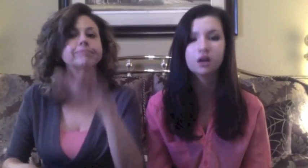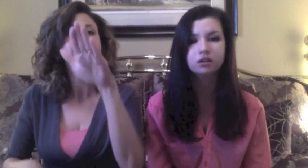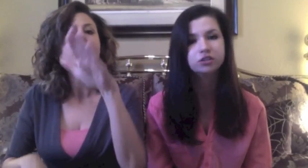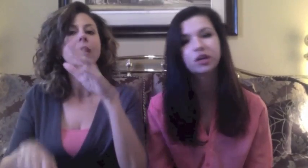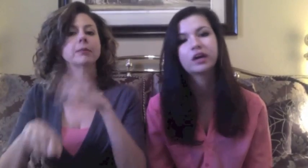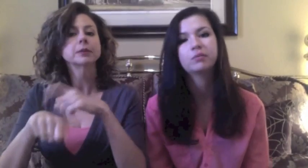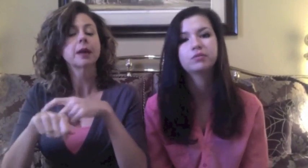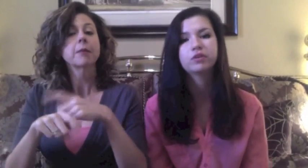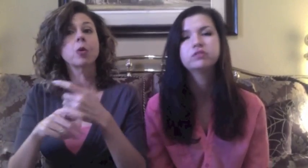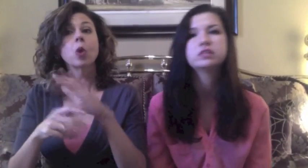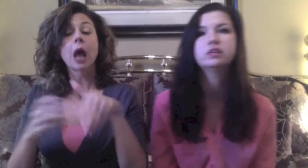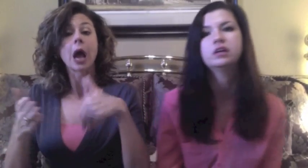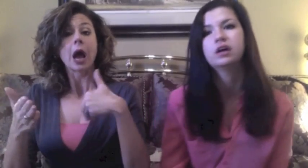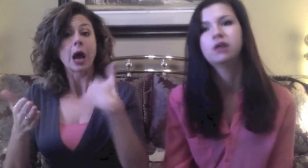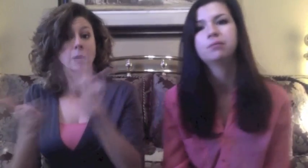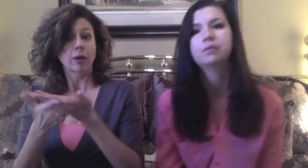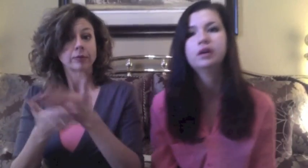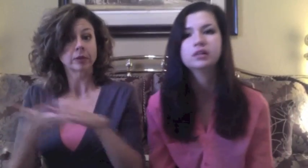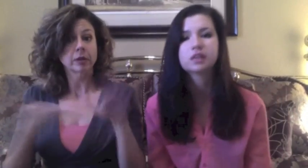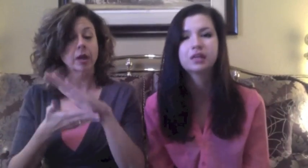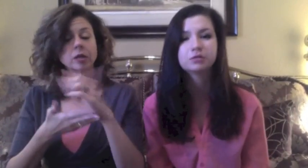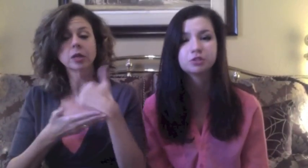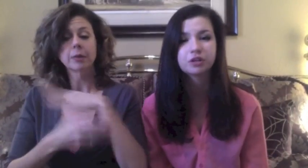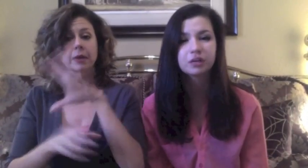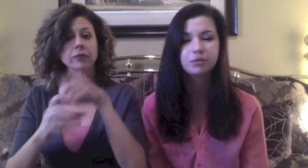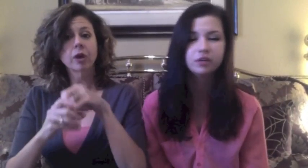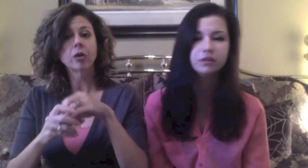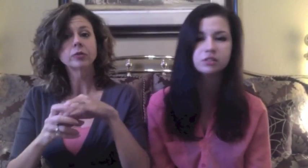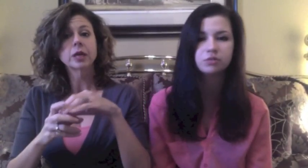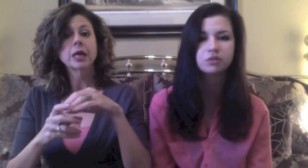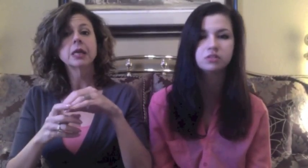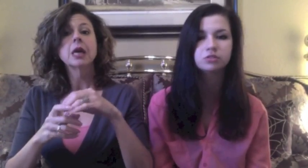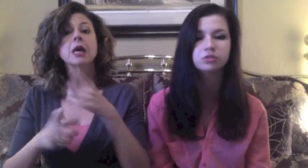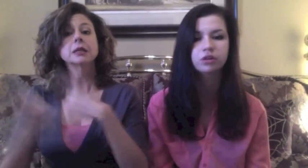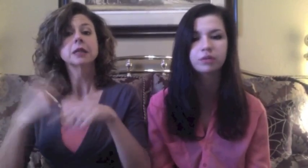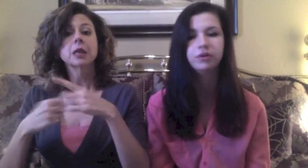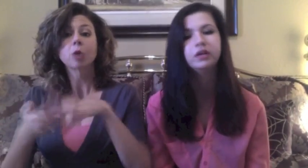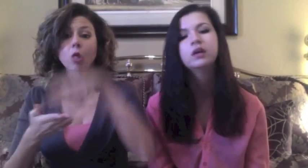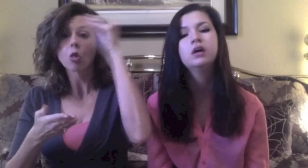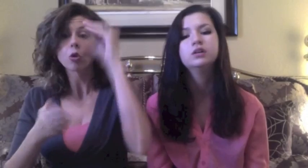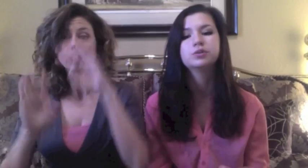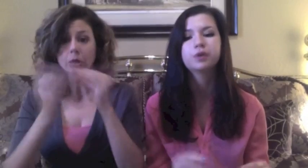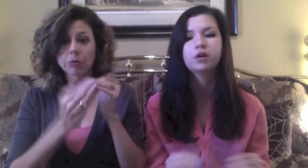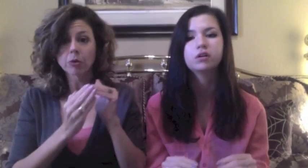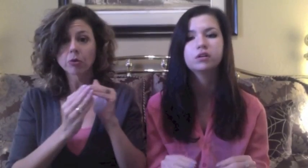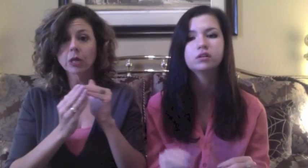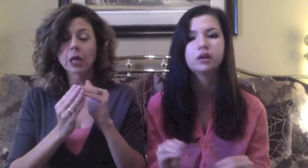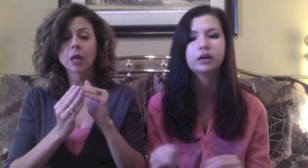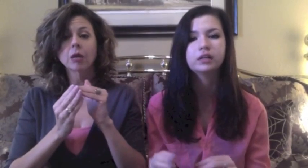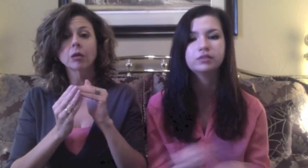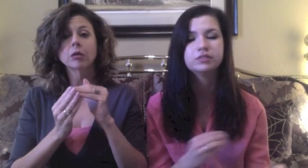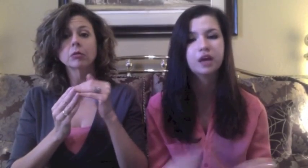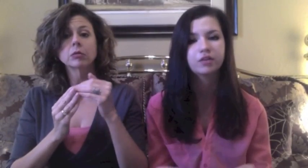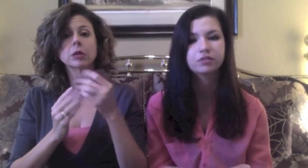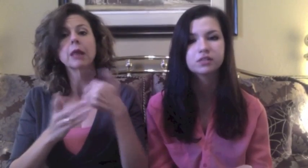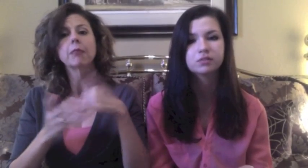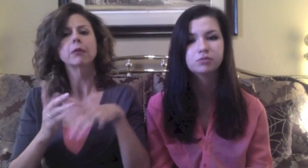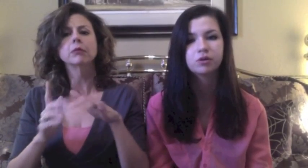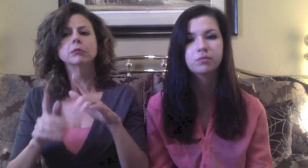And then also when I got to college, I'm involved in a sign language learning community. It's a residential learning community. So we all live together